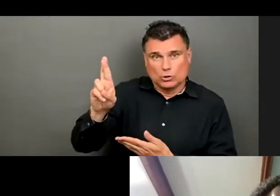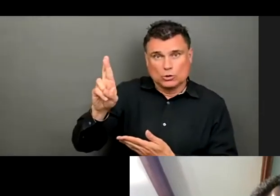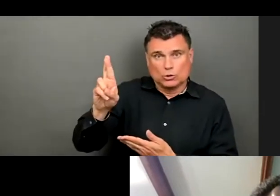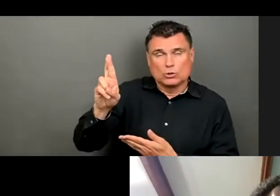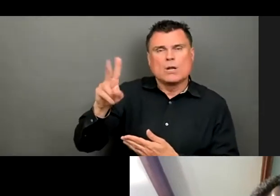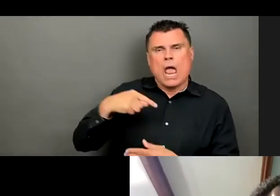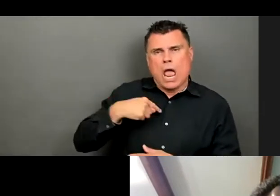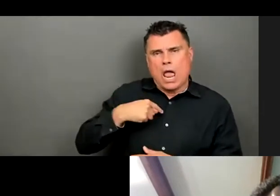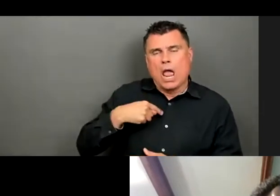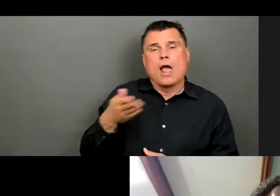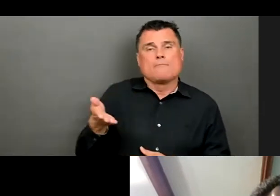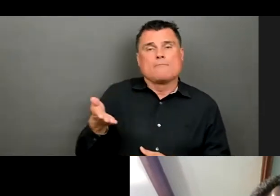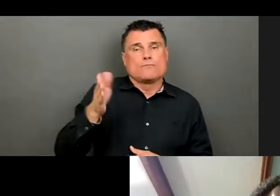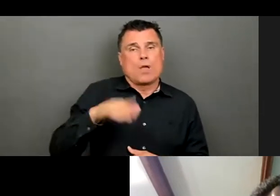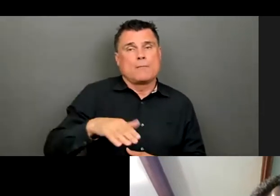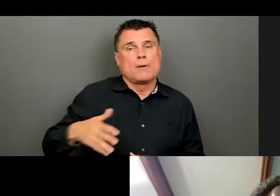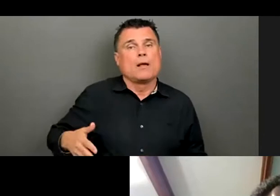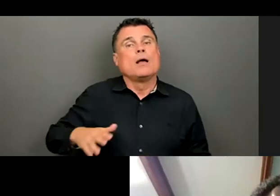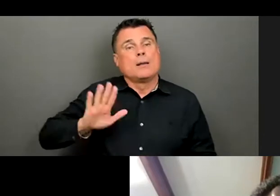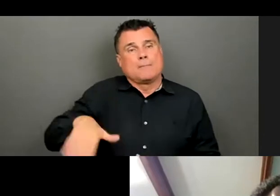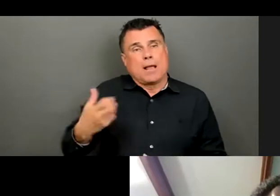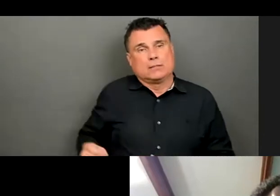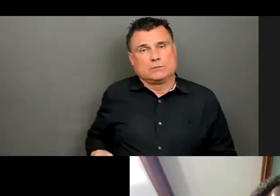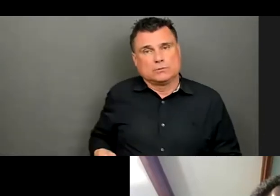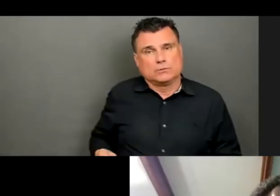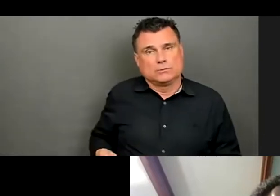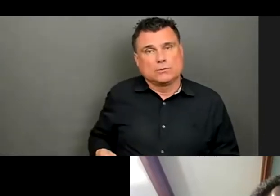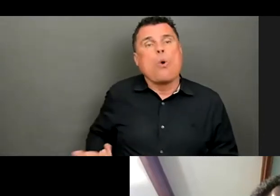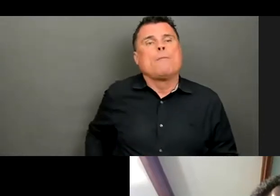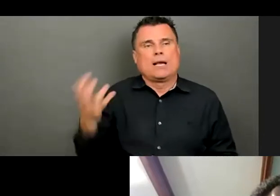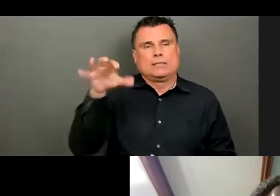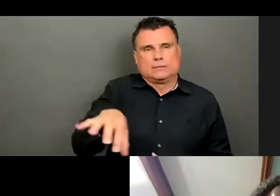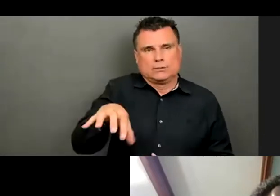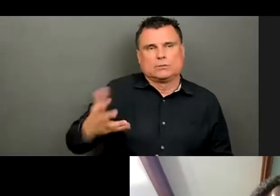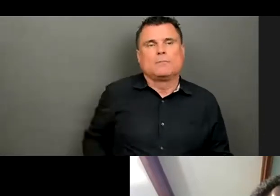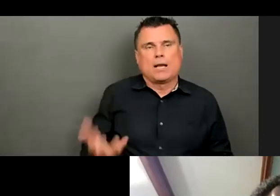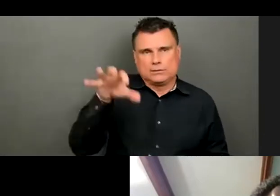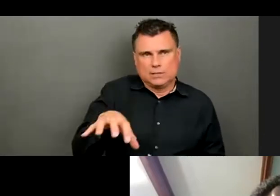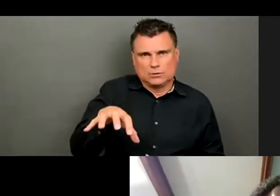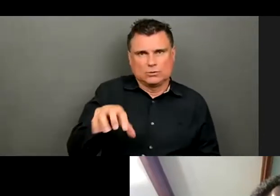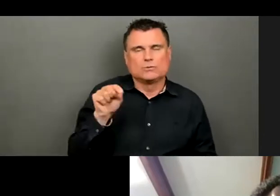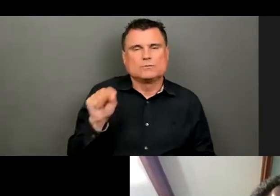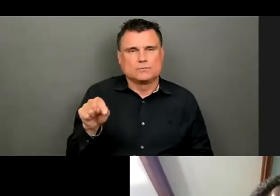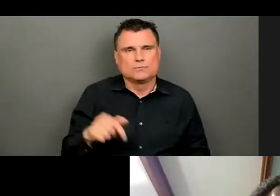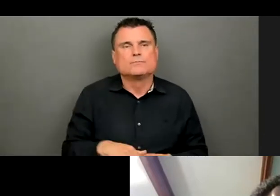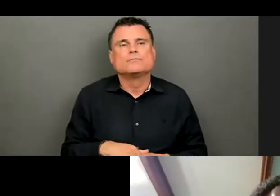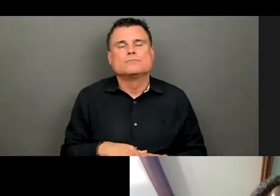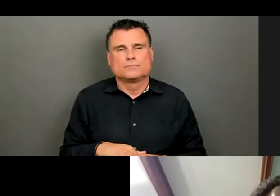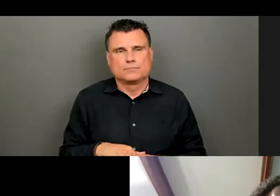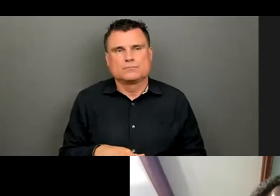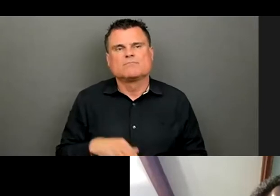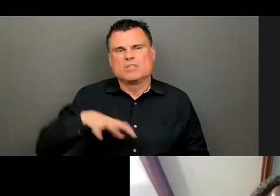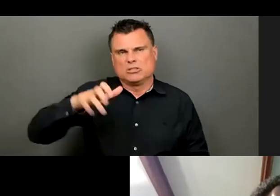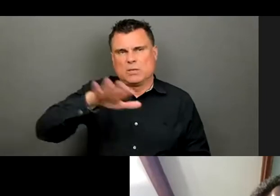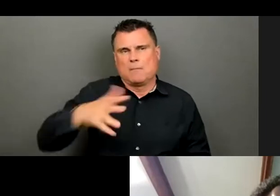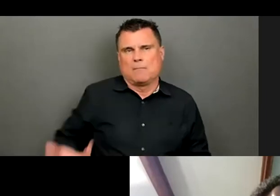Bangladesh, and we are working almost last two decades to make the disability inclusive disaster management.